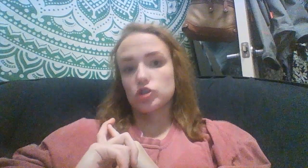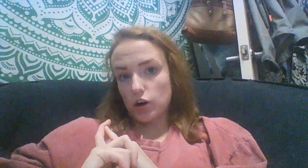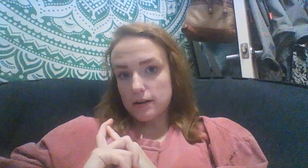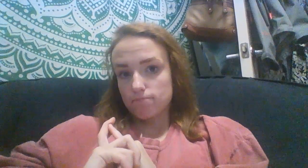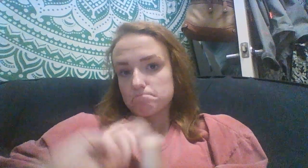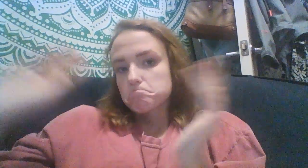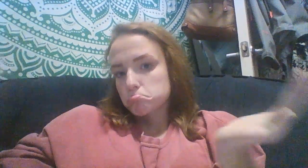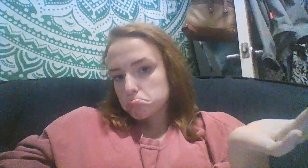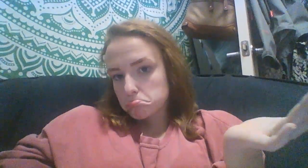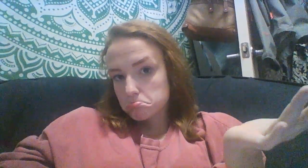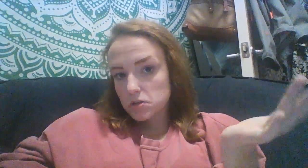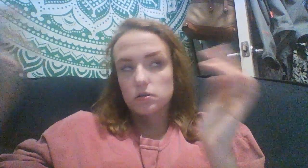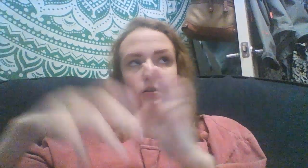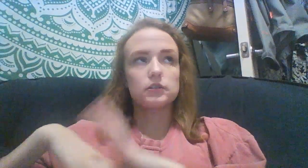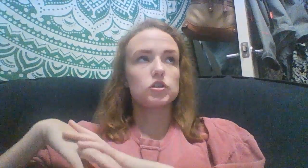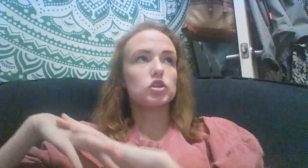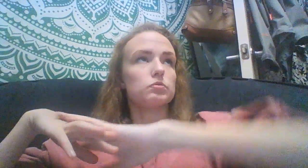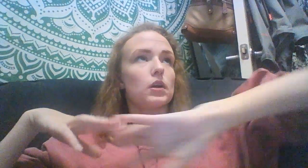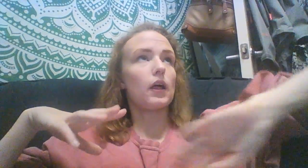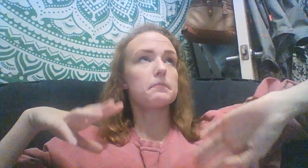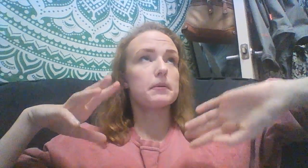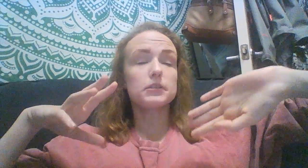straight. Just what a lot of people say.